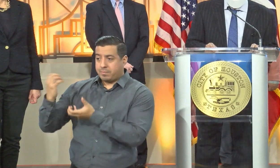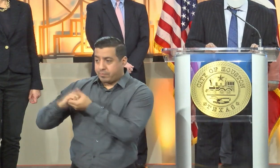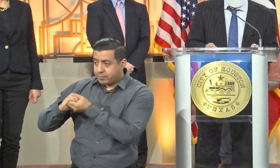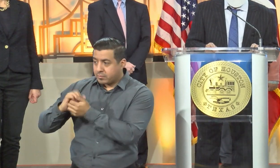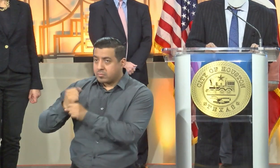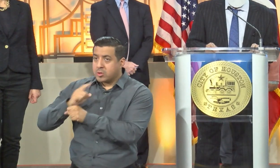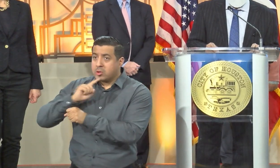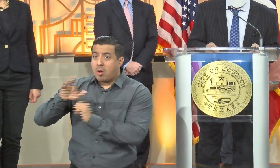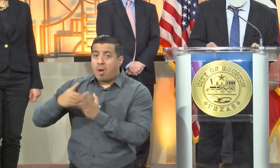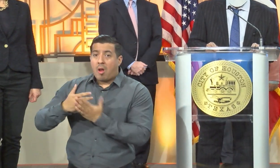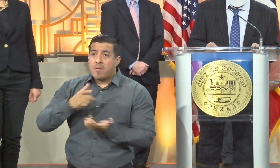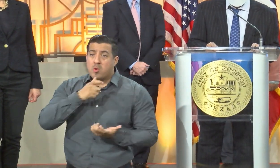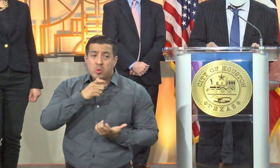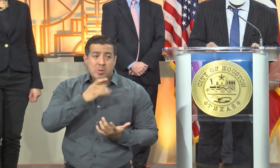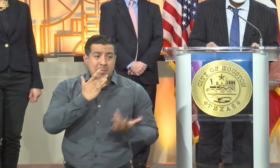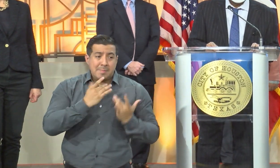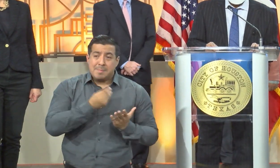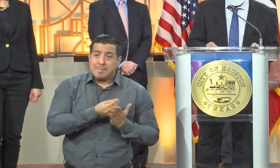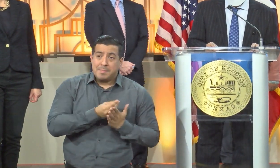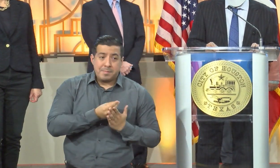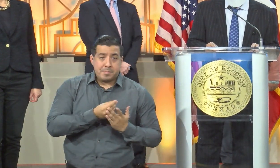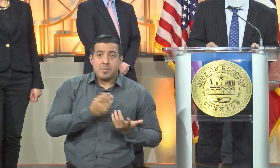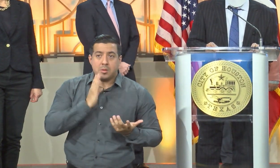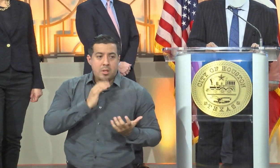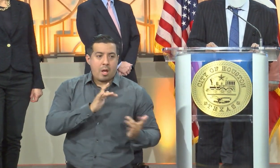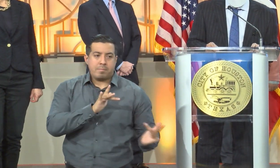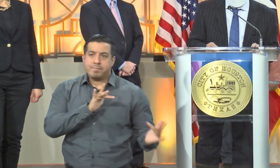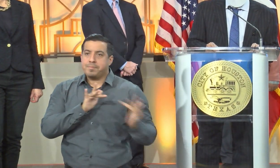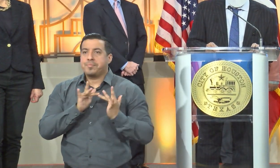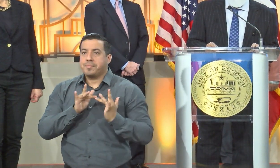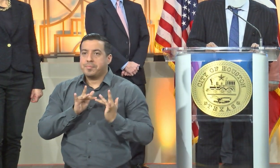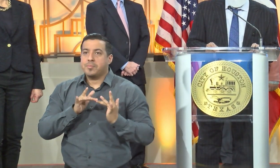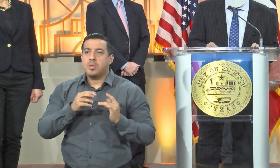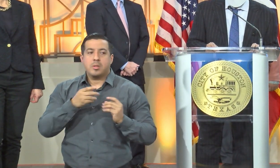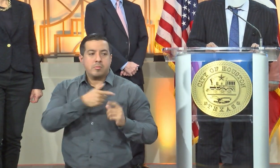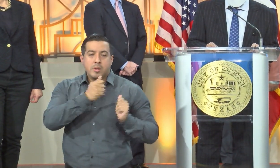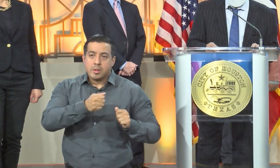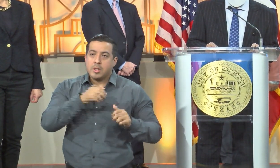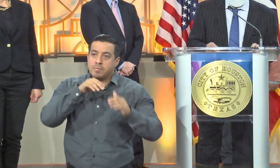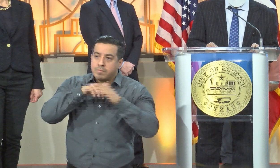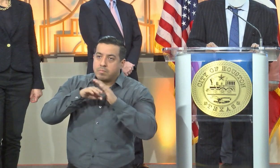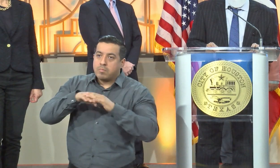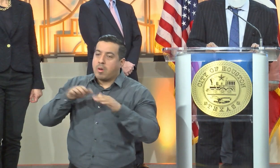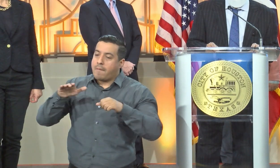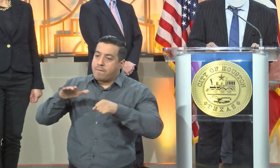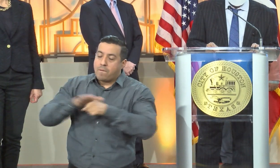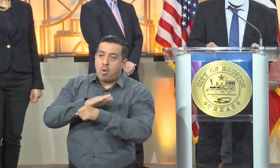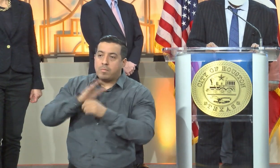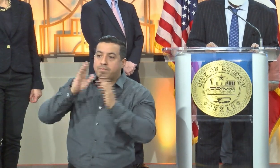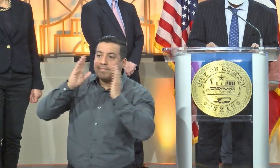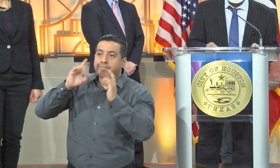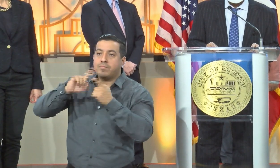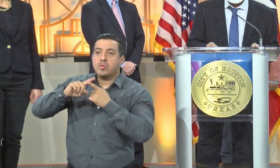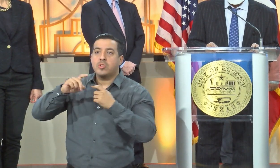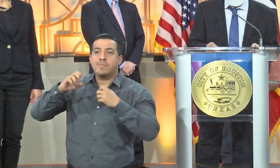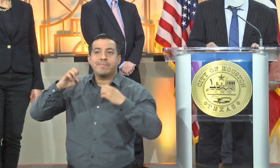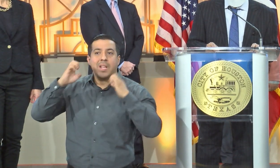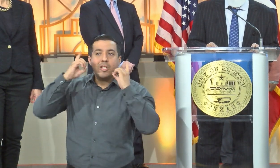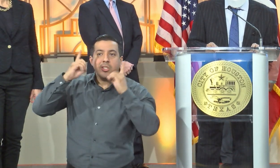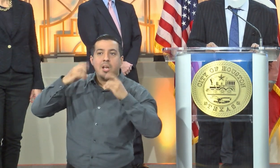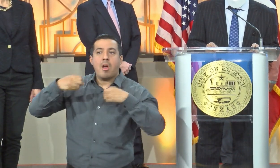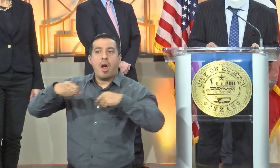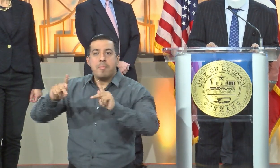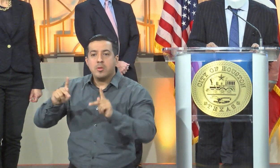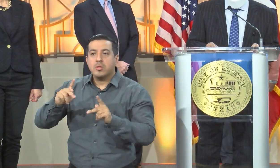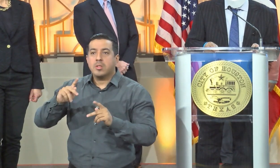connect low-income families to the internet so they can fully participate in educational opportunities and